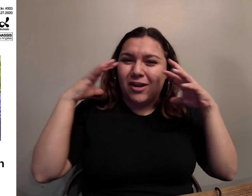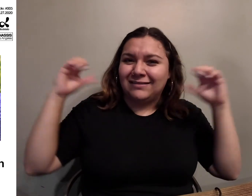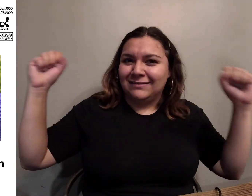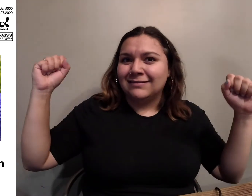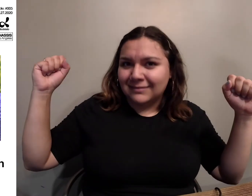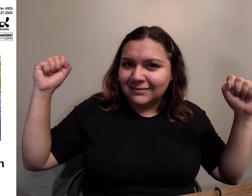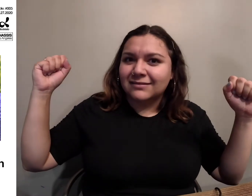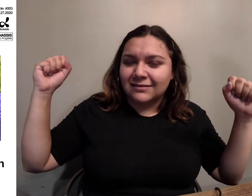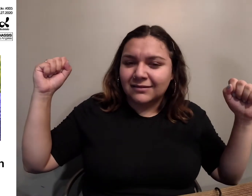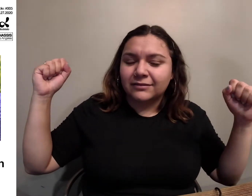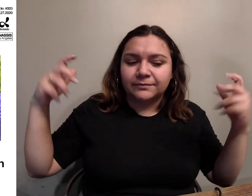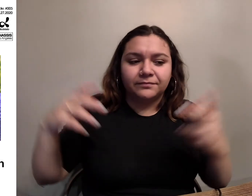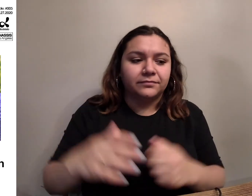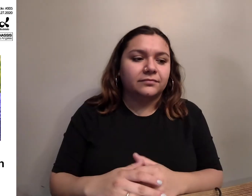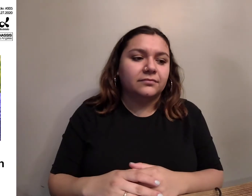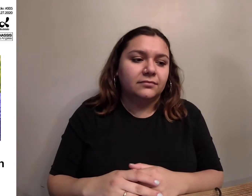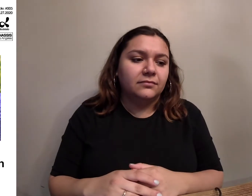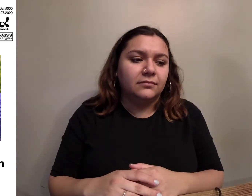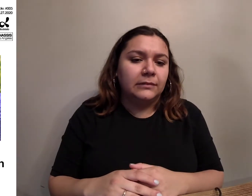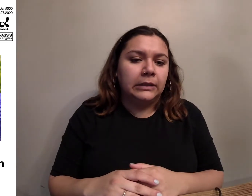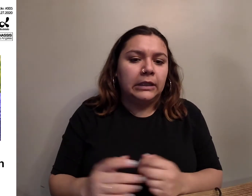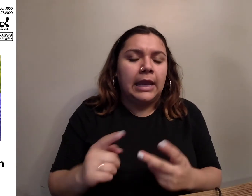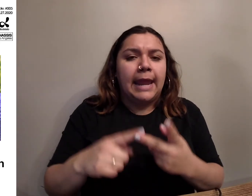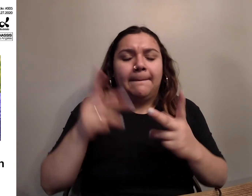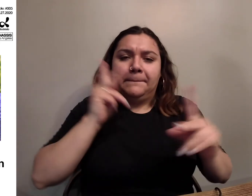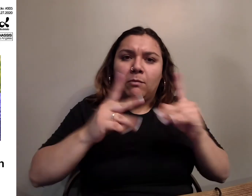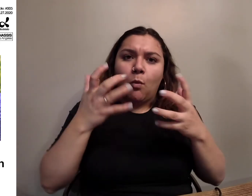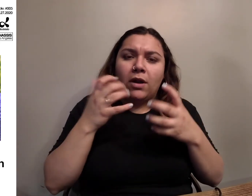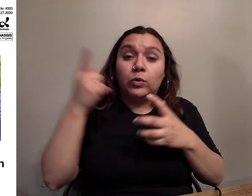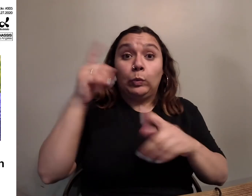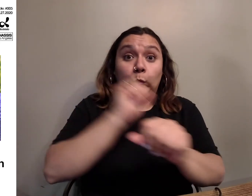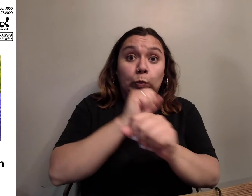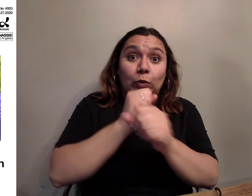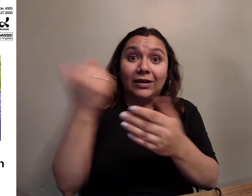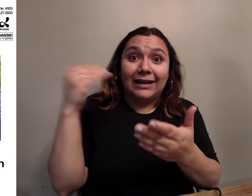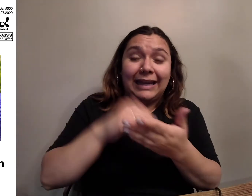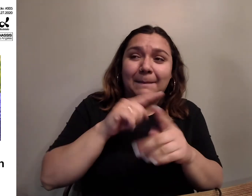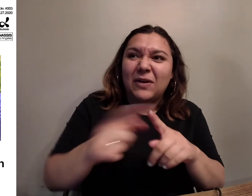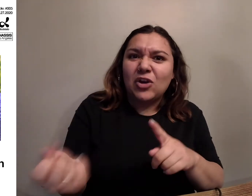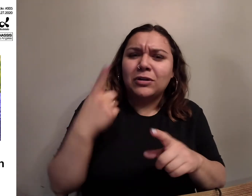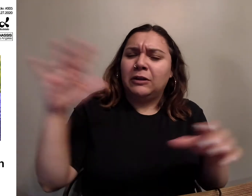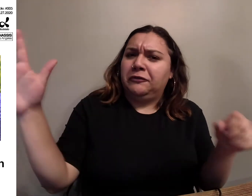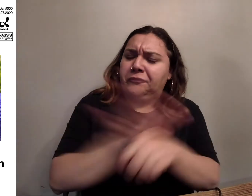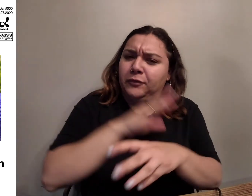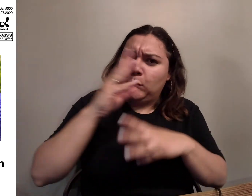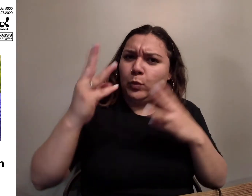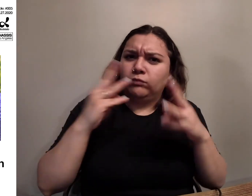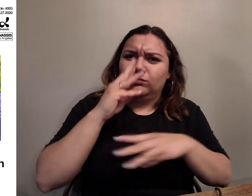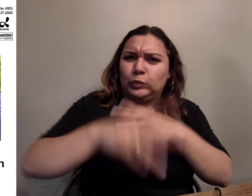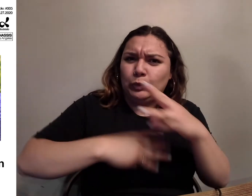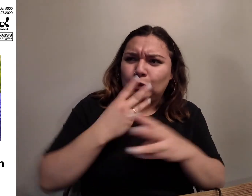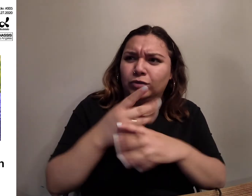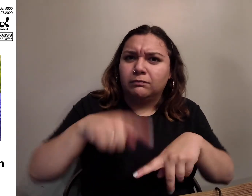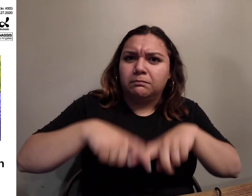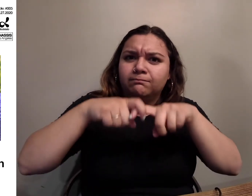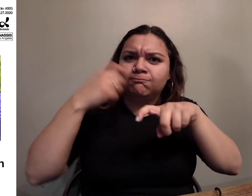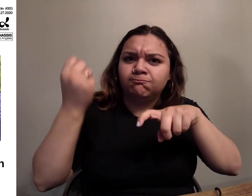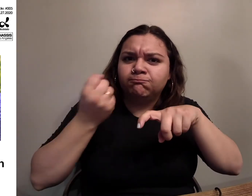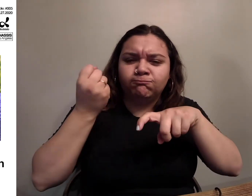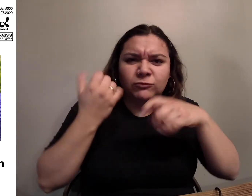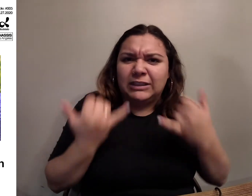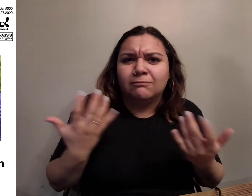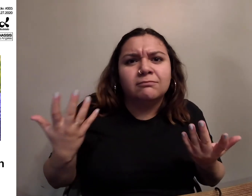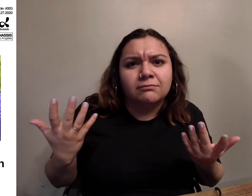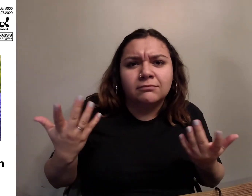of the right and wanting to hurry up and get back to work when the entire world is on pause, when the entire world is taking this